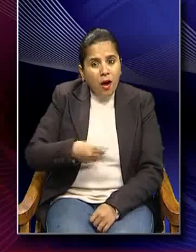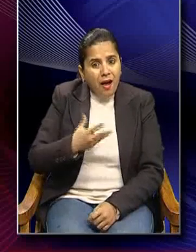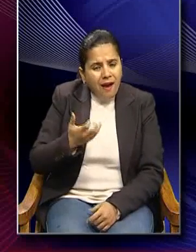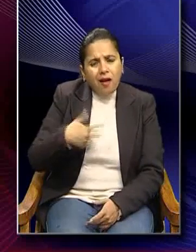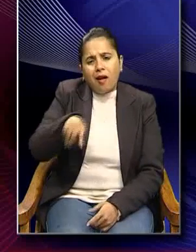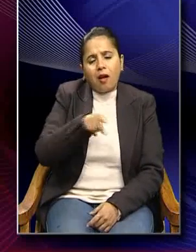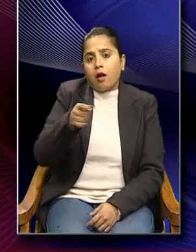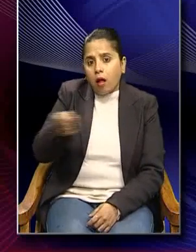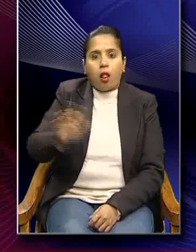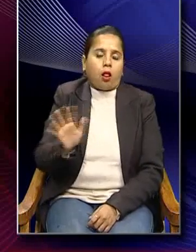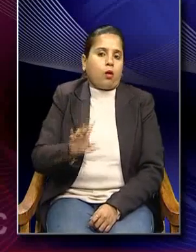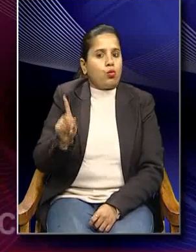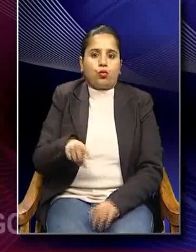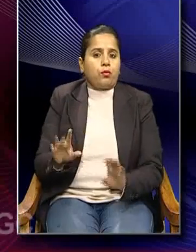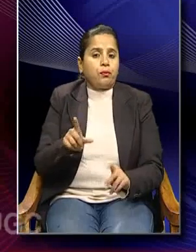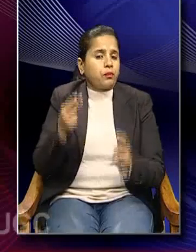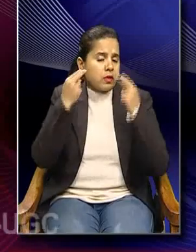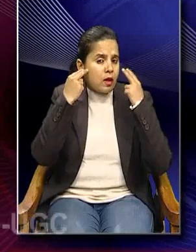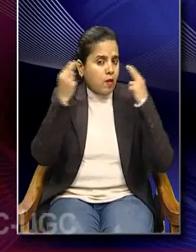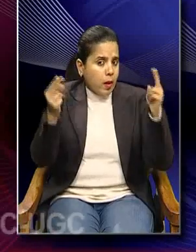So there was a very famous